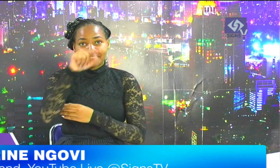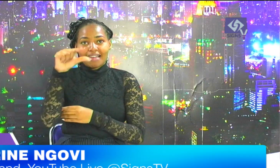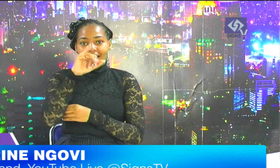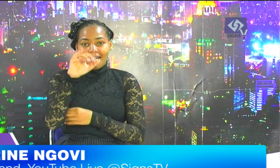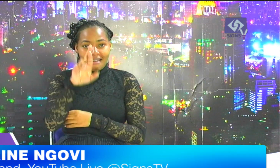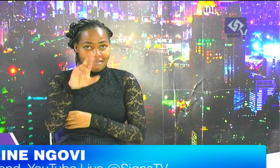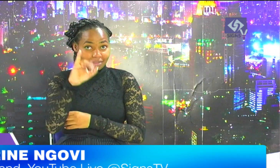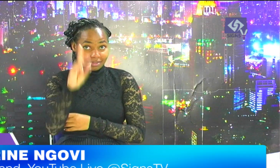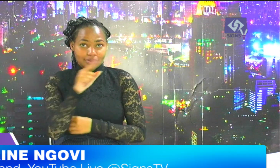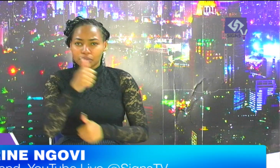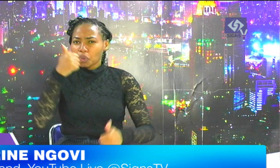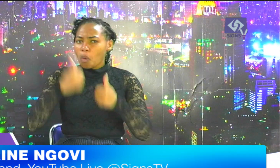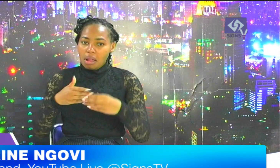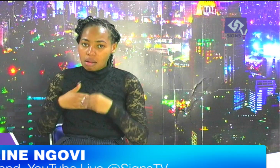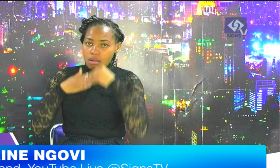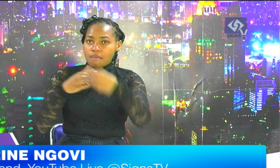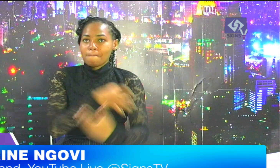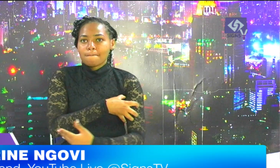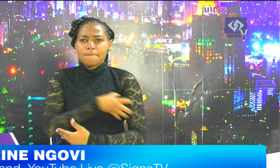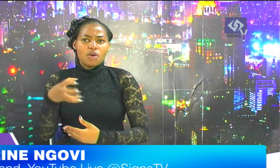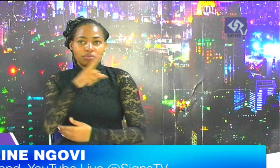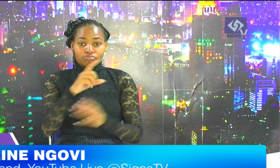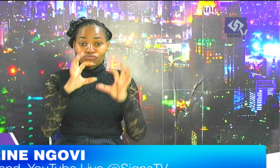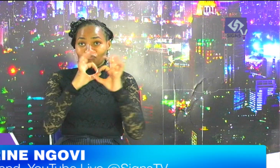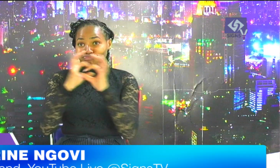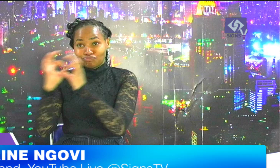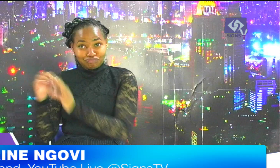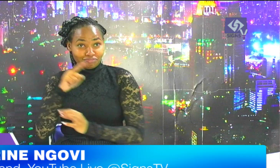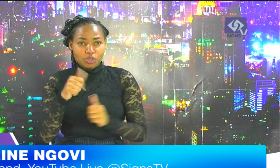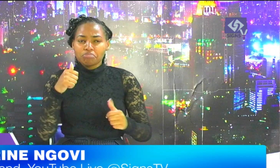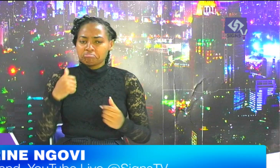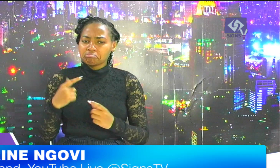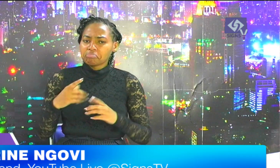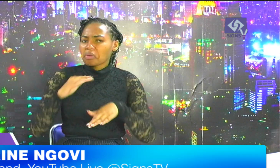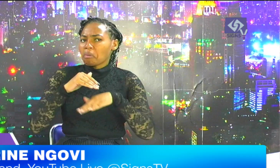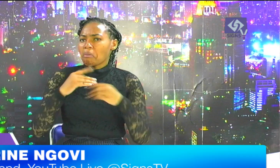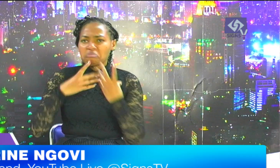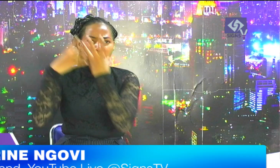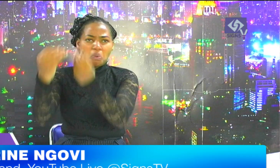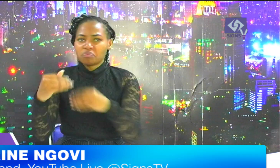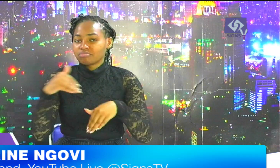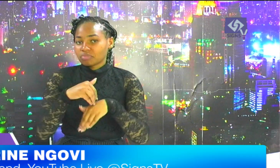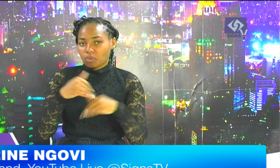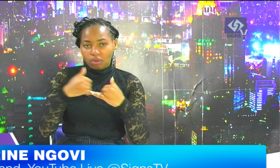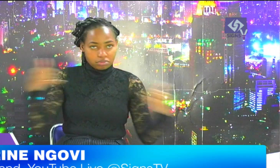overvoltage in the national grid, which led to the power plant going offline